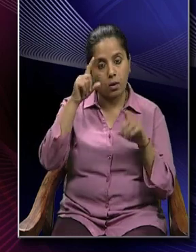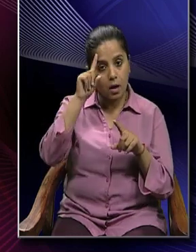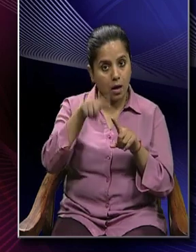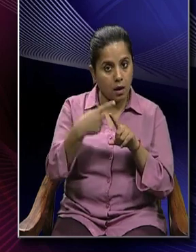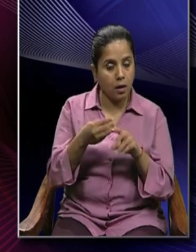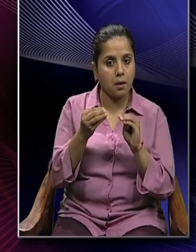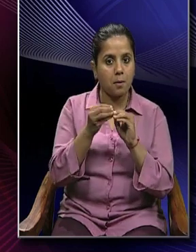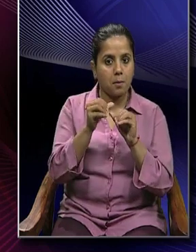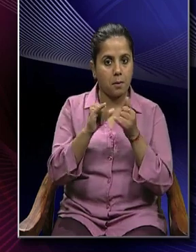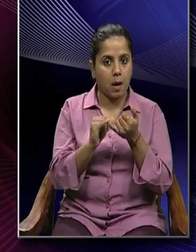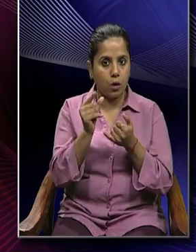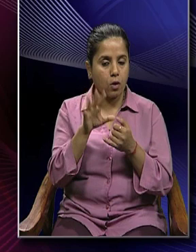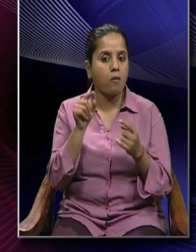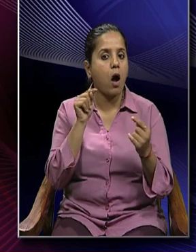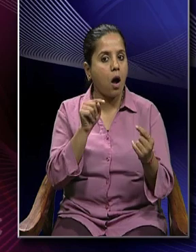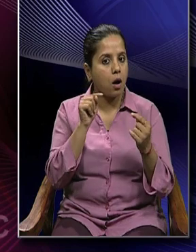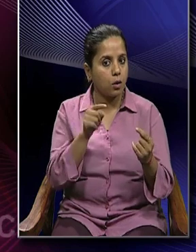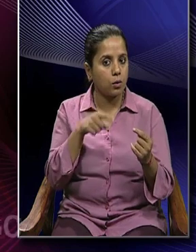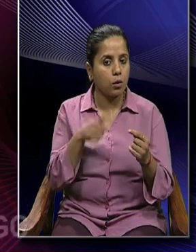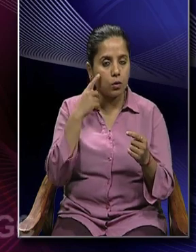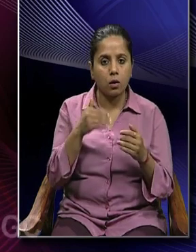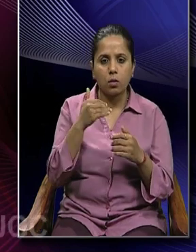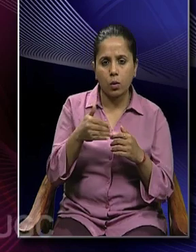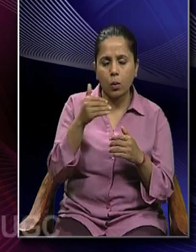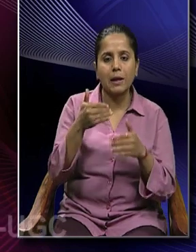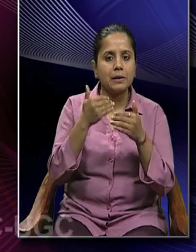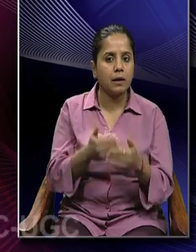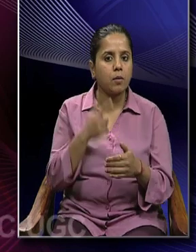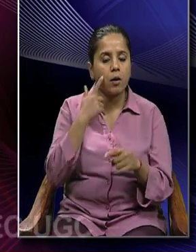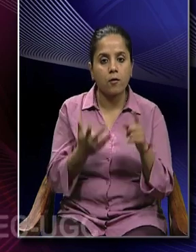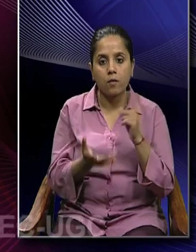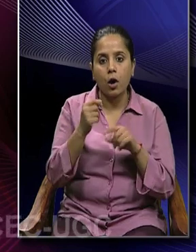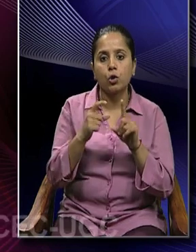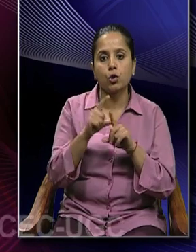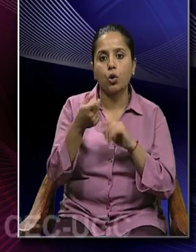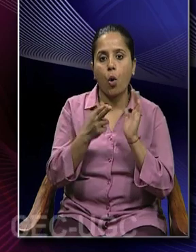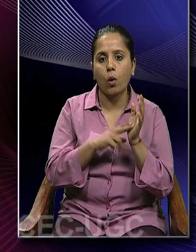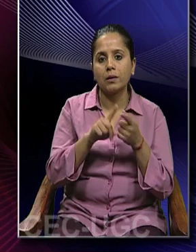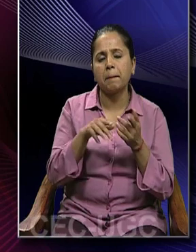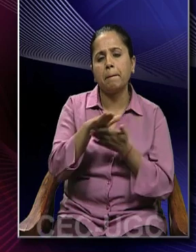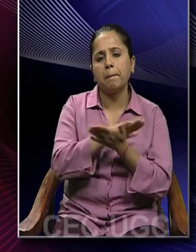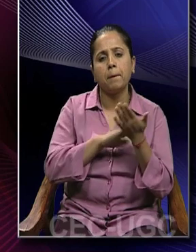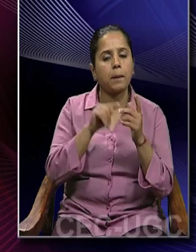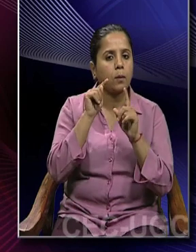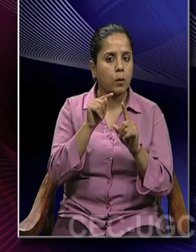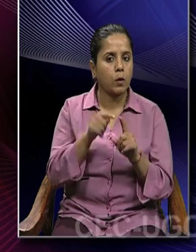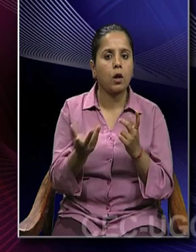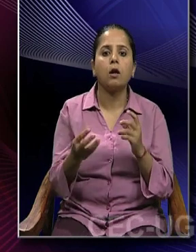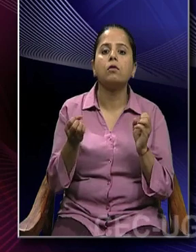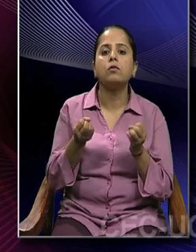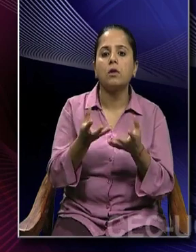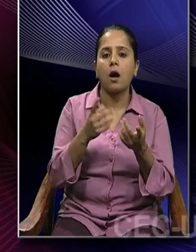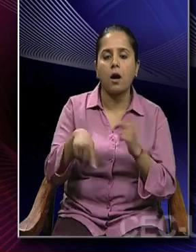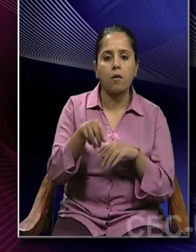like Basu, they have argued that the substantive limitation founded on the doctrine of basic feature has been introduced into